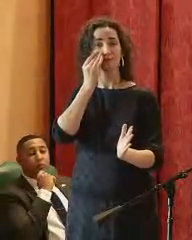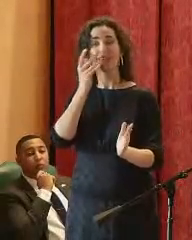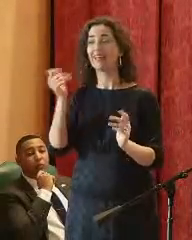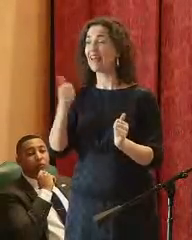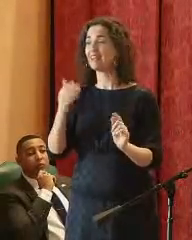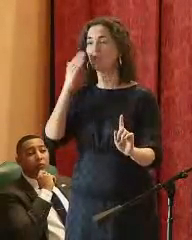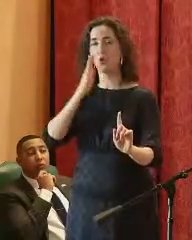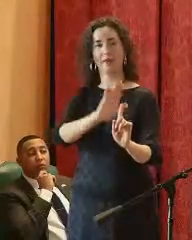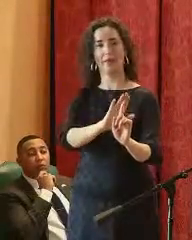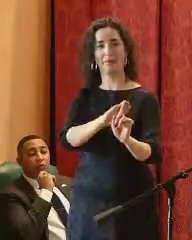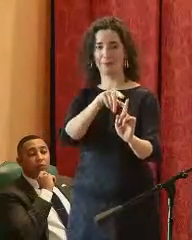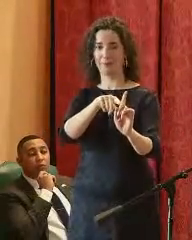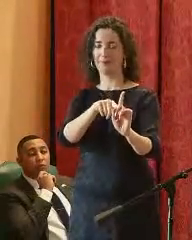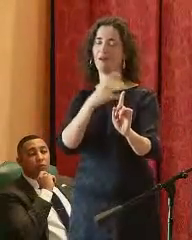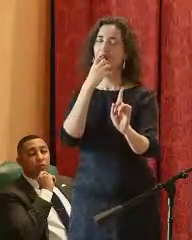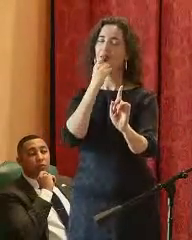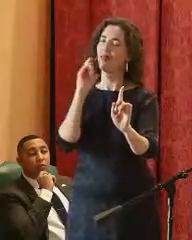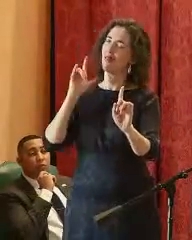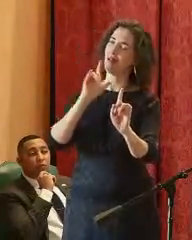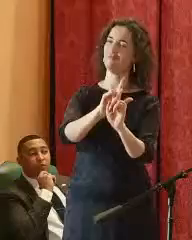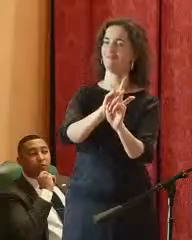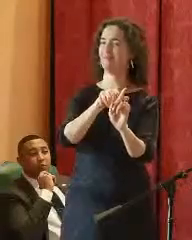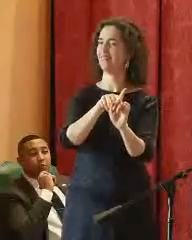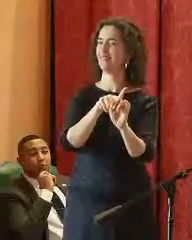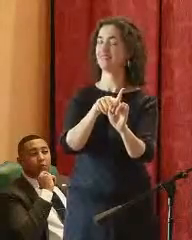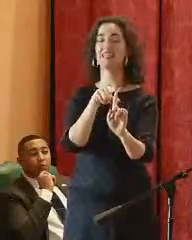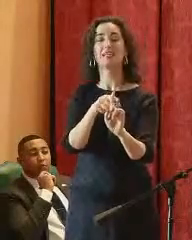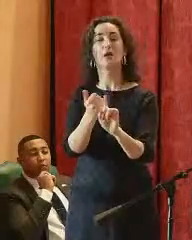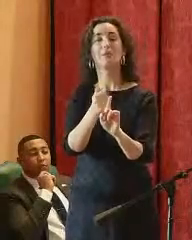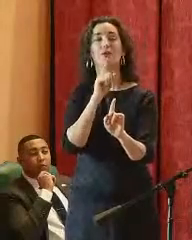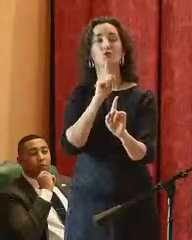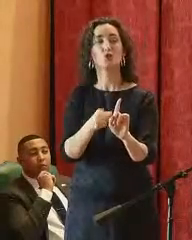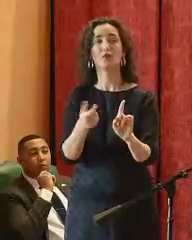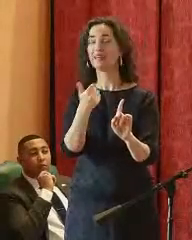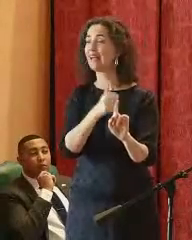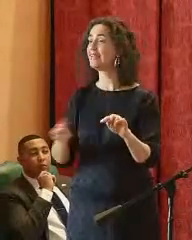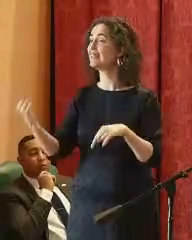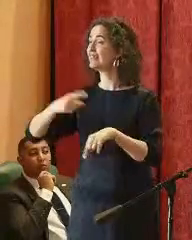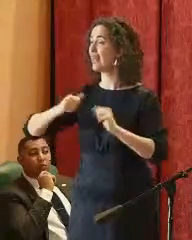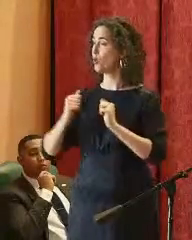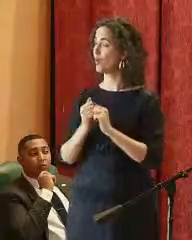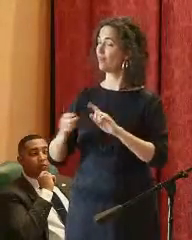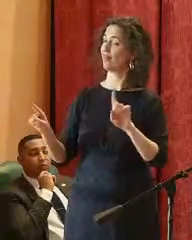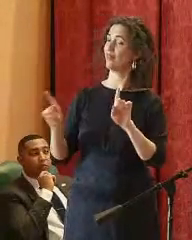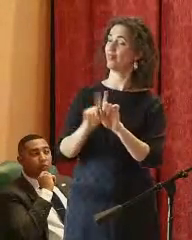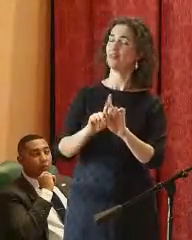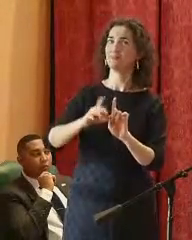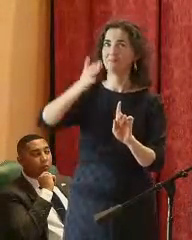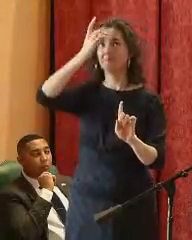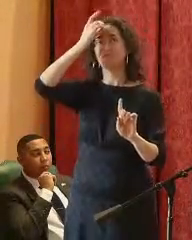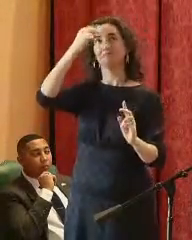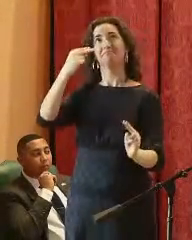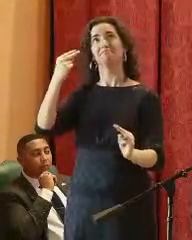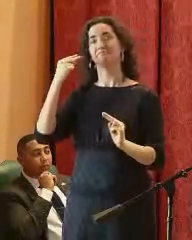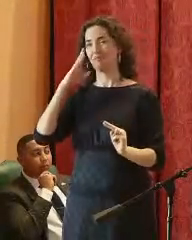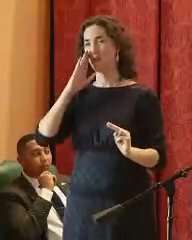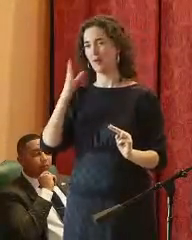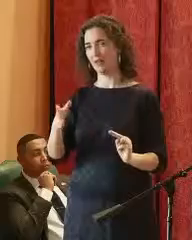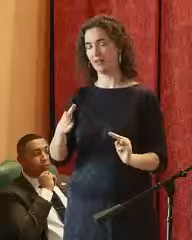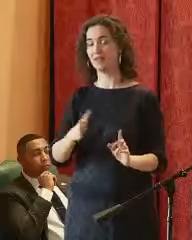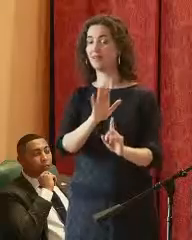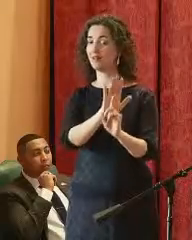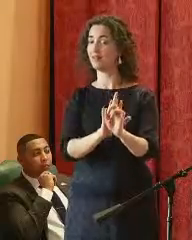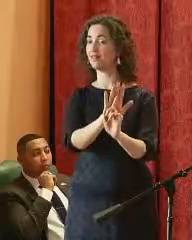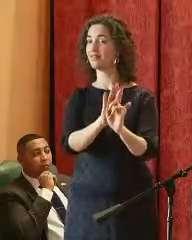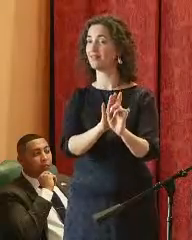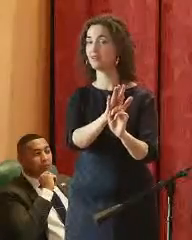think, loves Billy, and he will make sure that any day spending time with him is a memorable one. Billy personifies